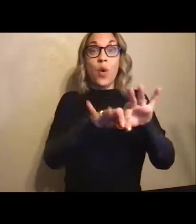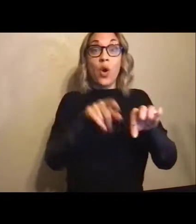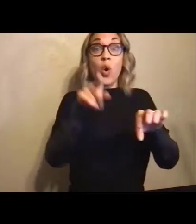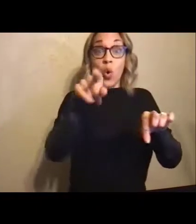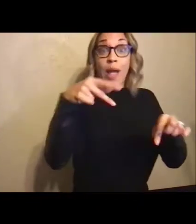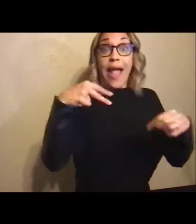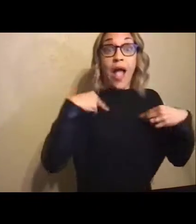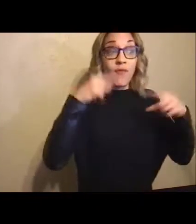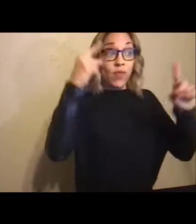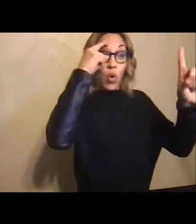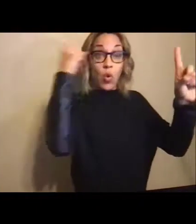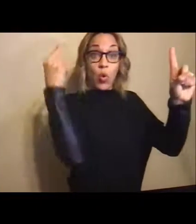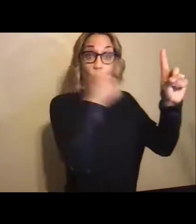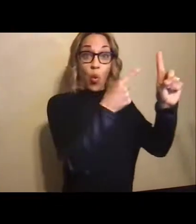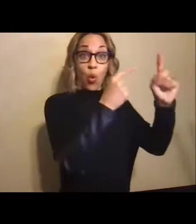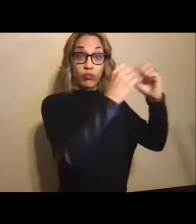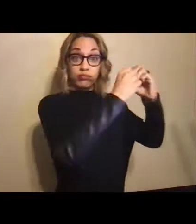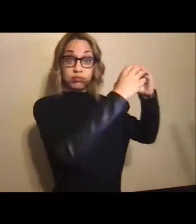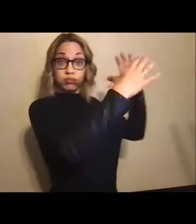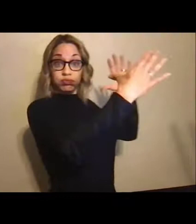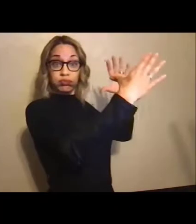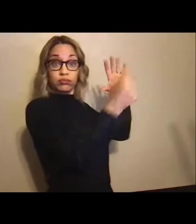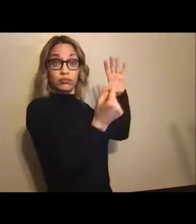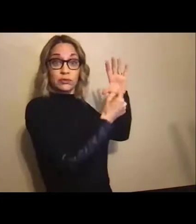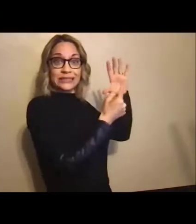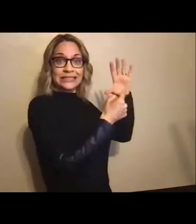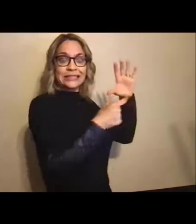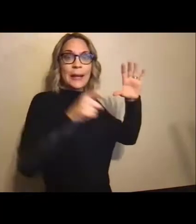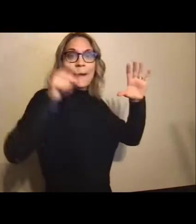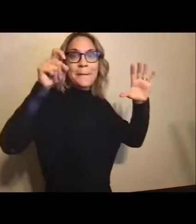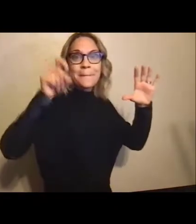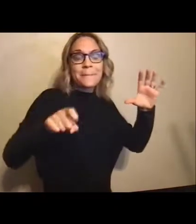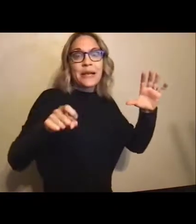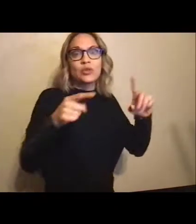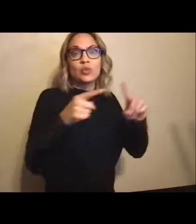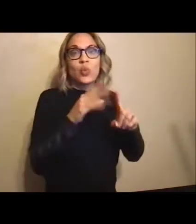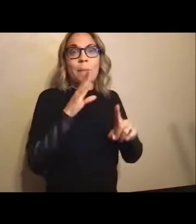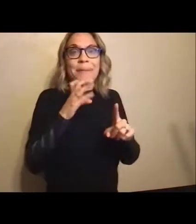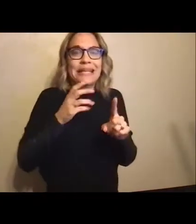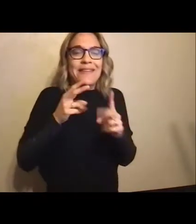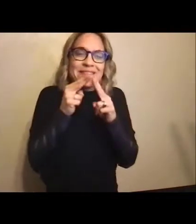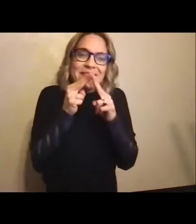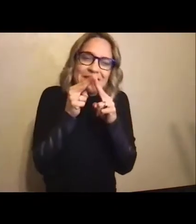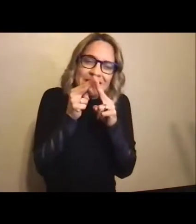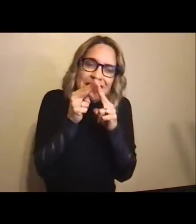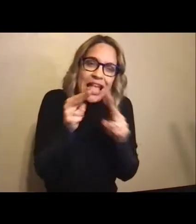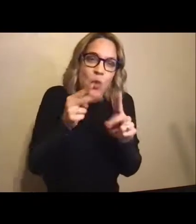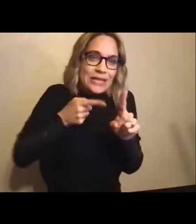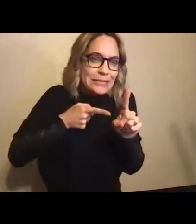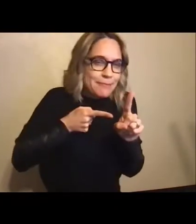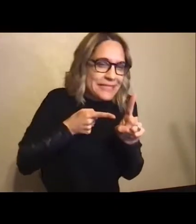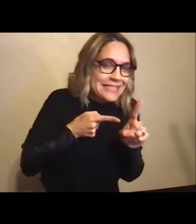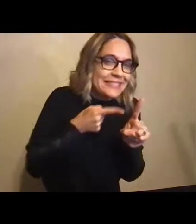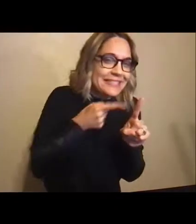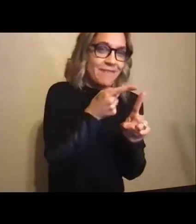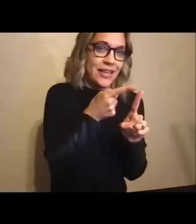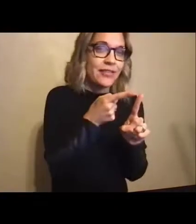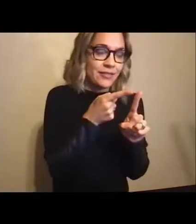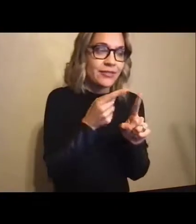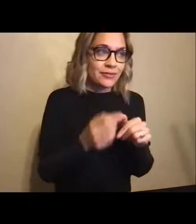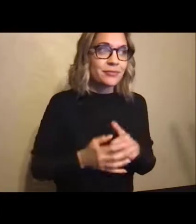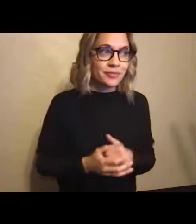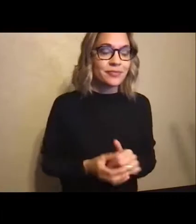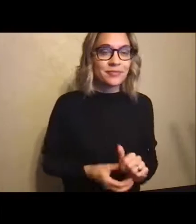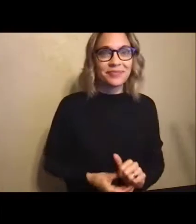comfortably? And that right there is important, is an important reason why, yes, you need goals, but your